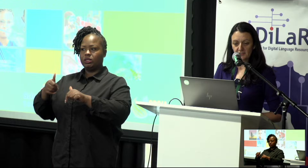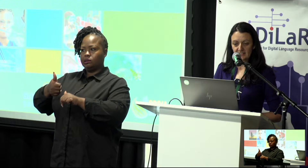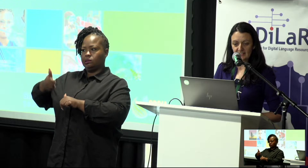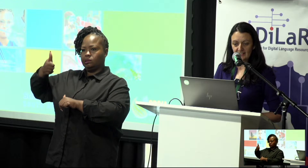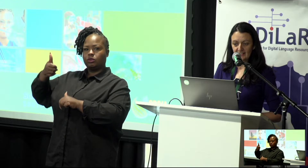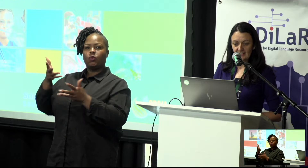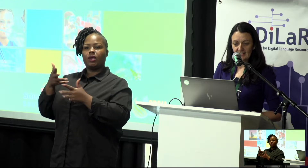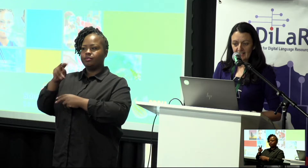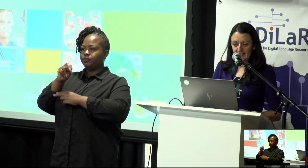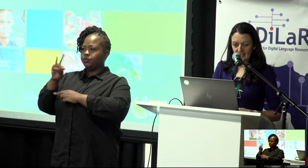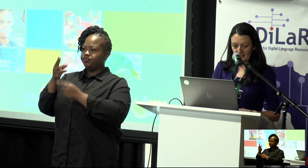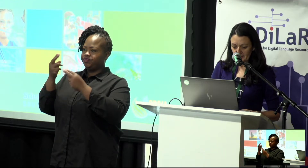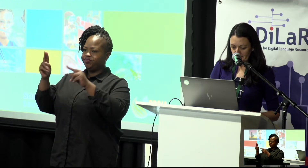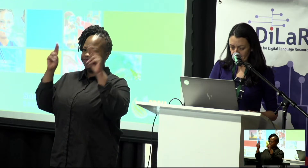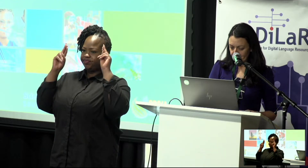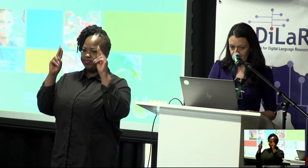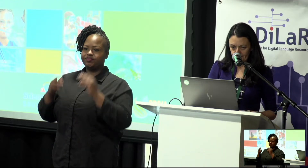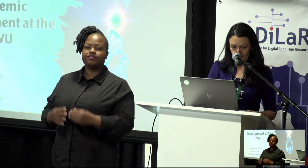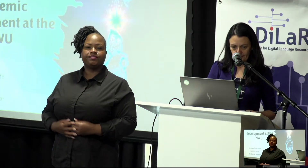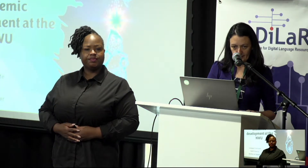Northwest University.